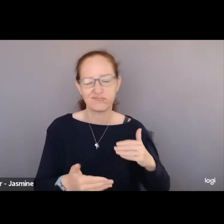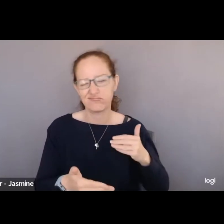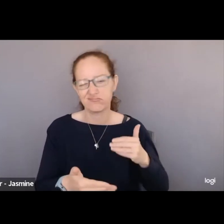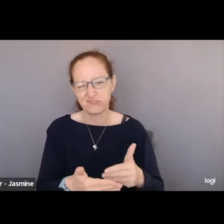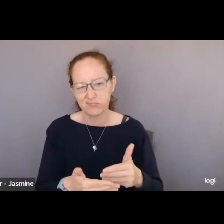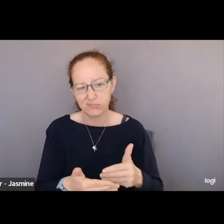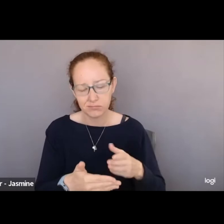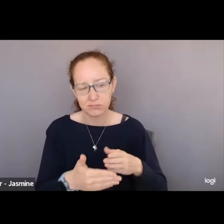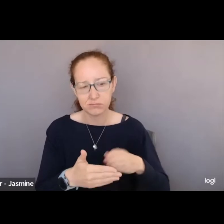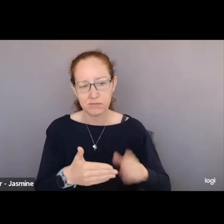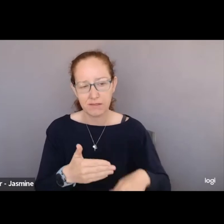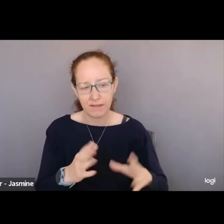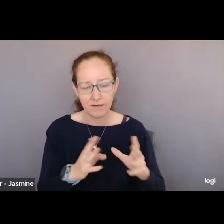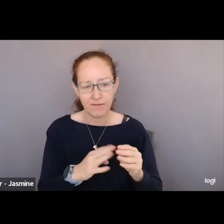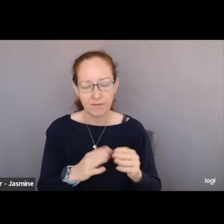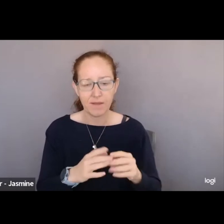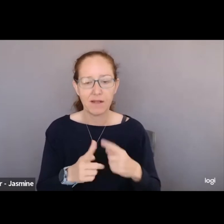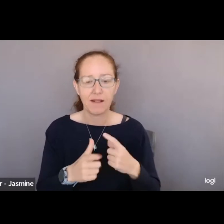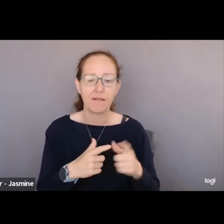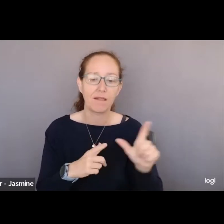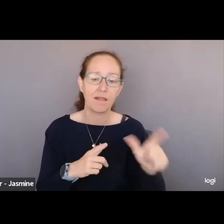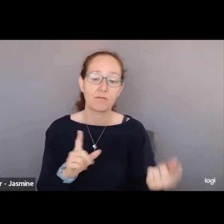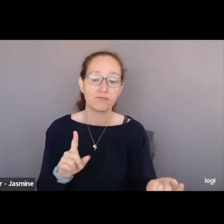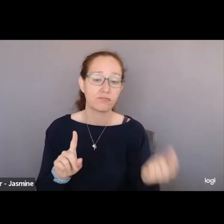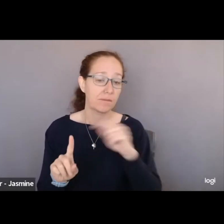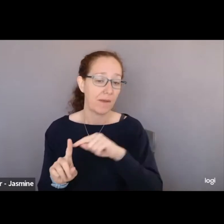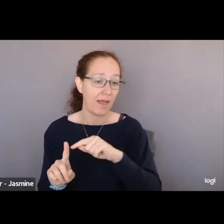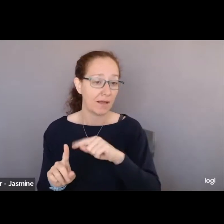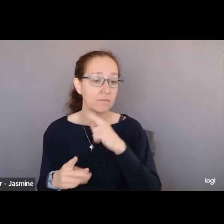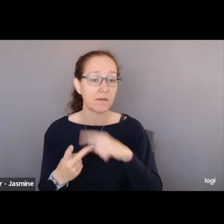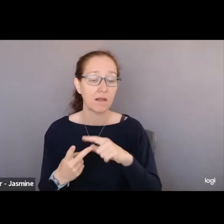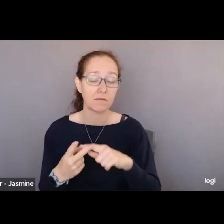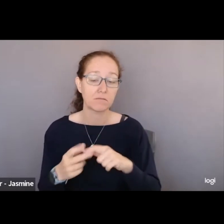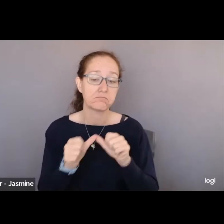also continue to populate it along the way as you wish.